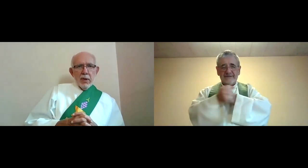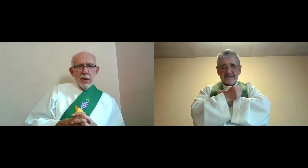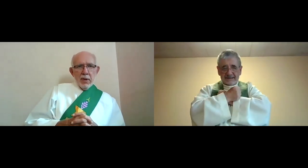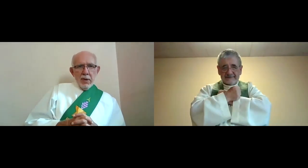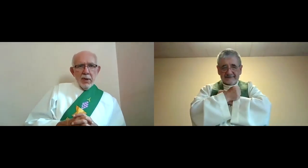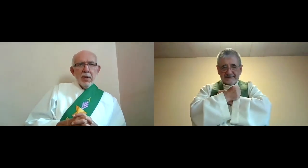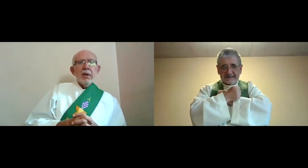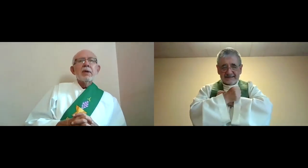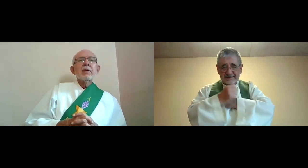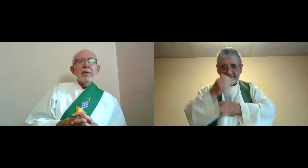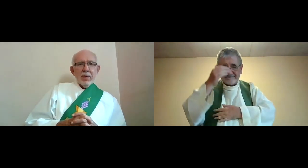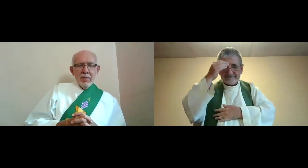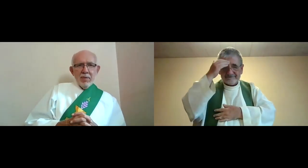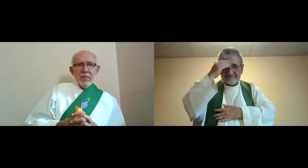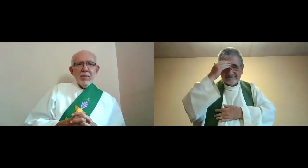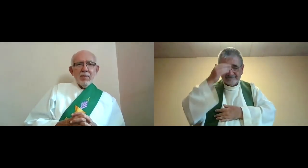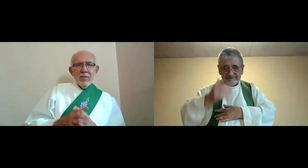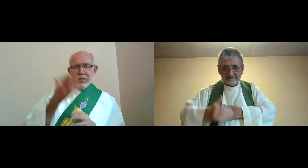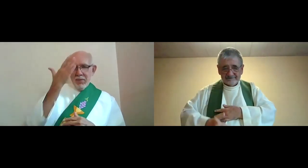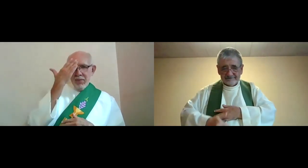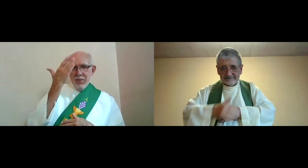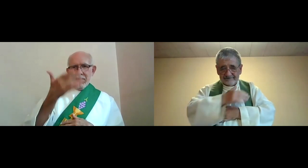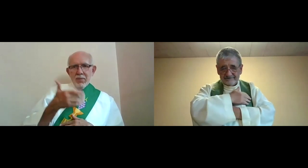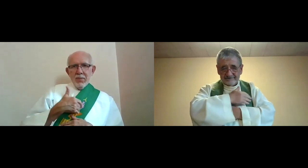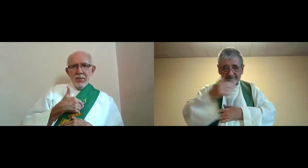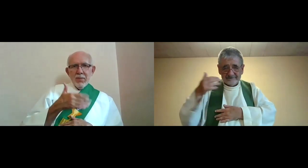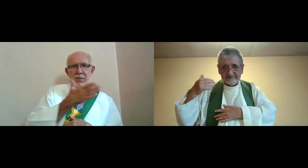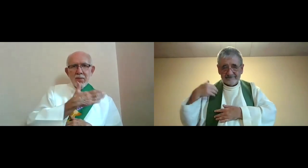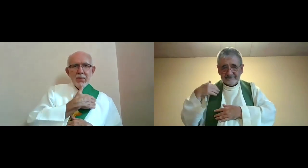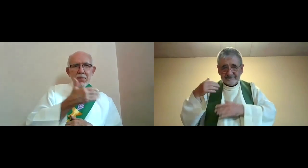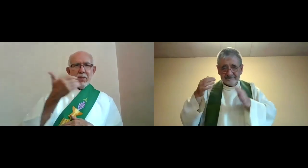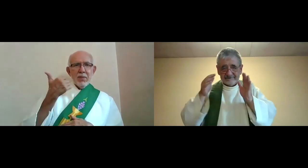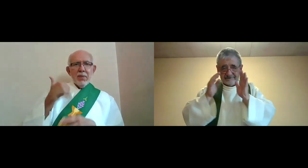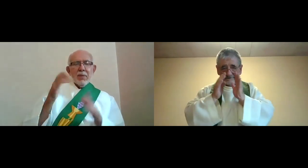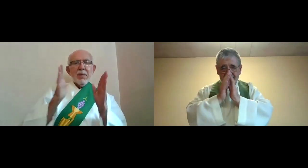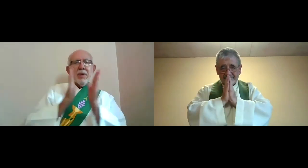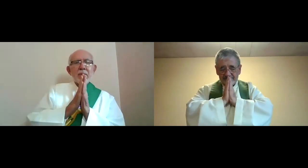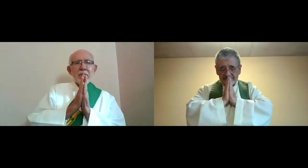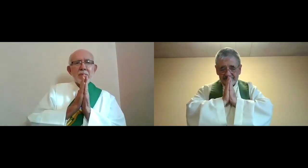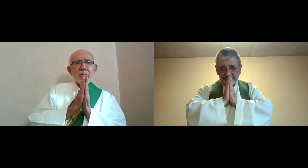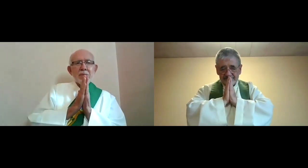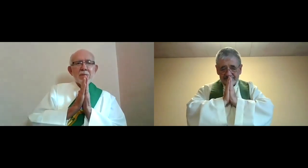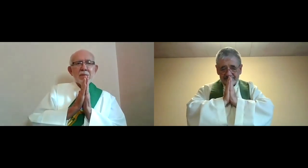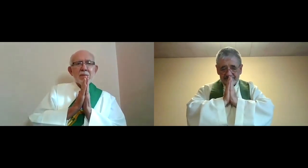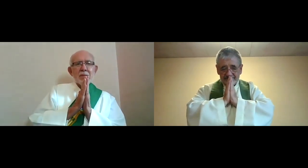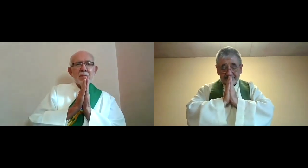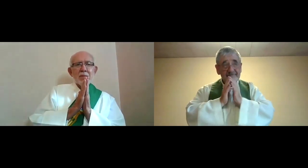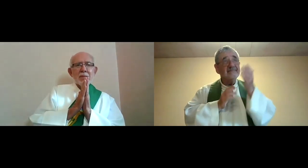wonderful love. In the name of the Father, the Son, and the Holy Spirit. Amen.